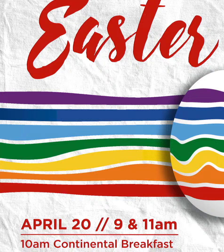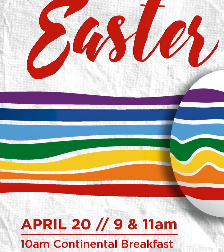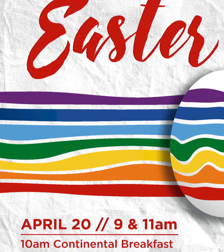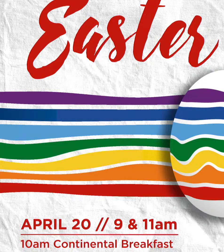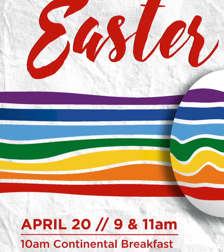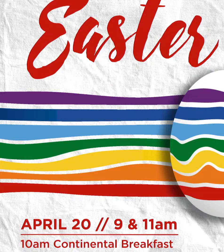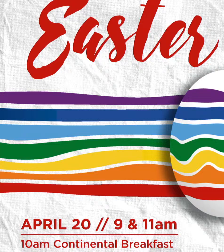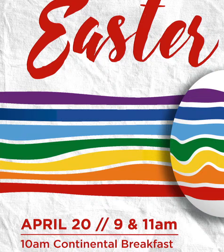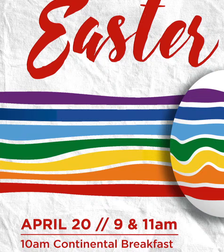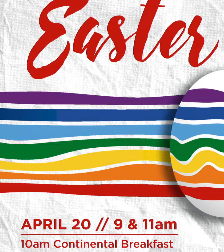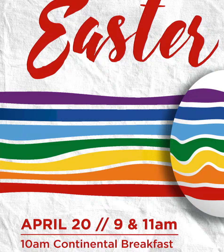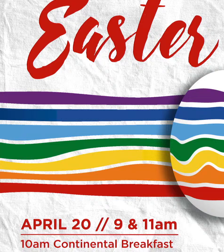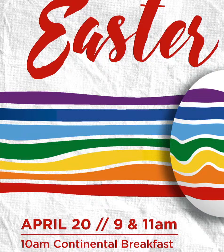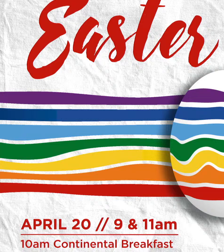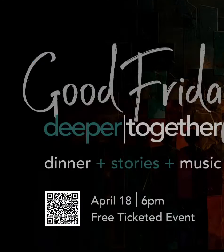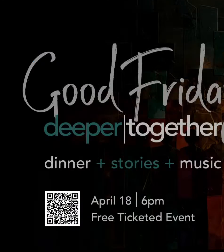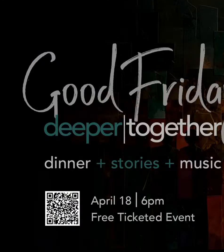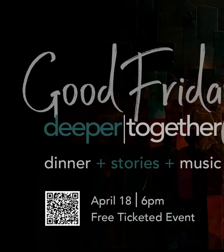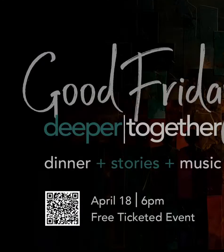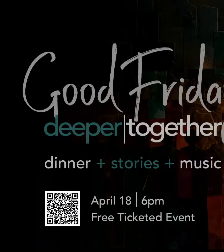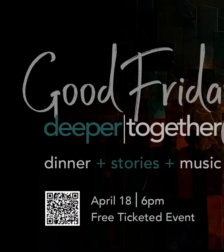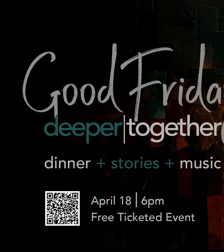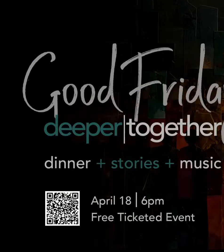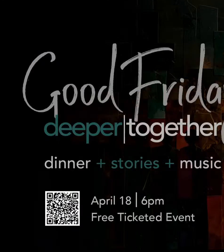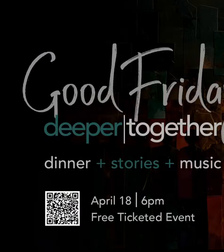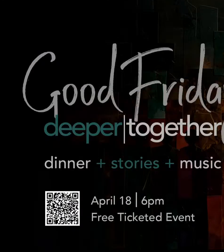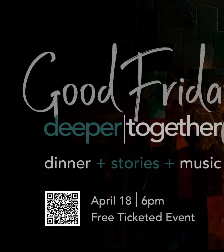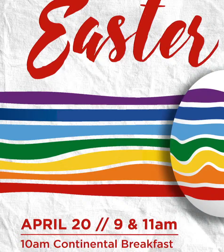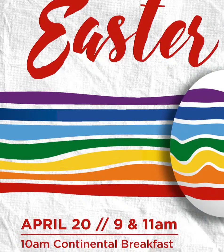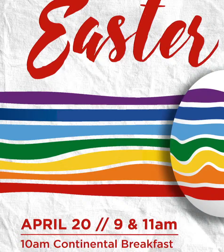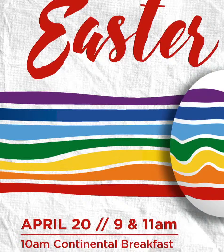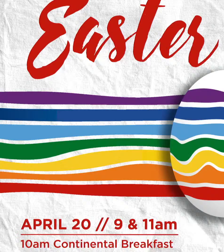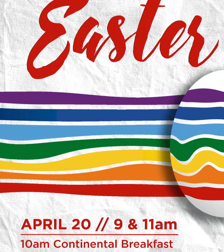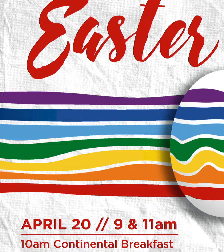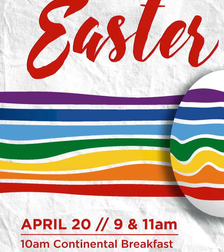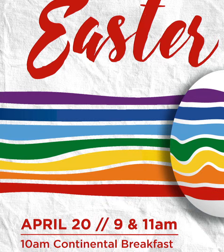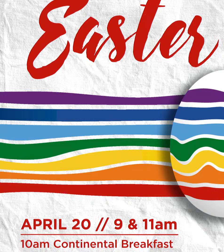What the gladsome tidings be,